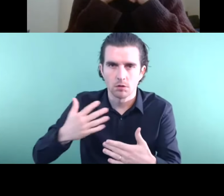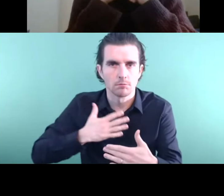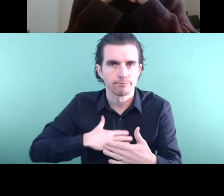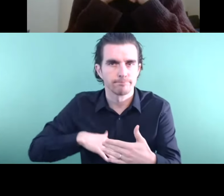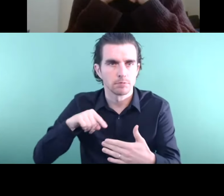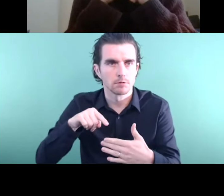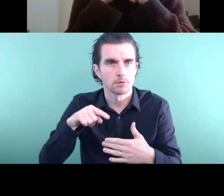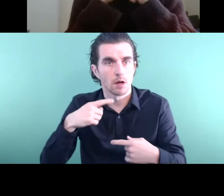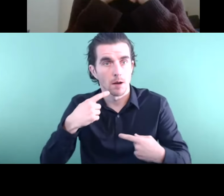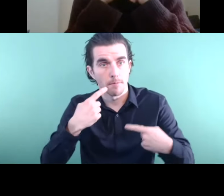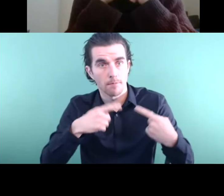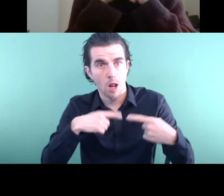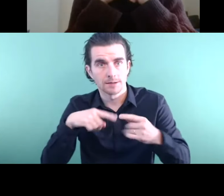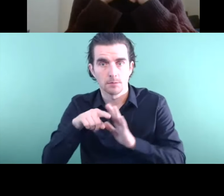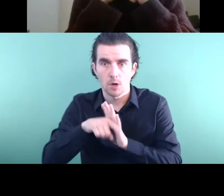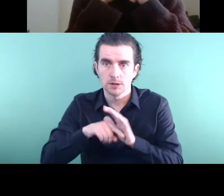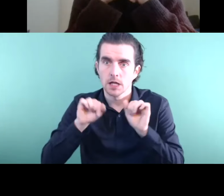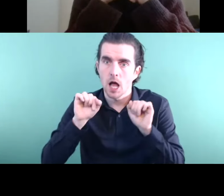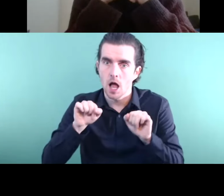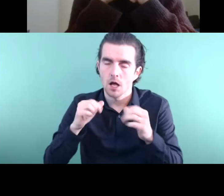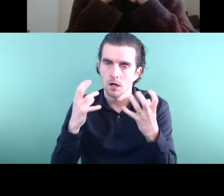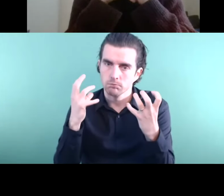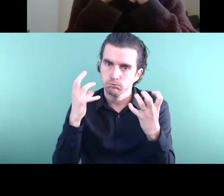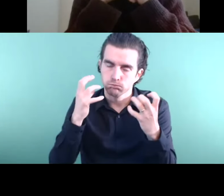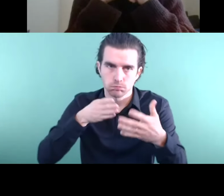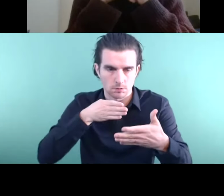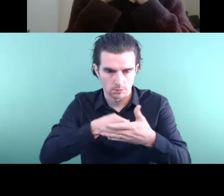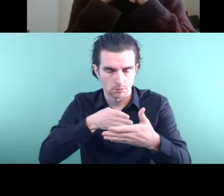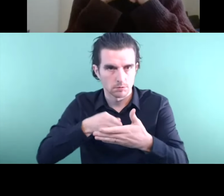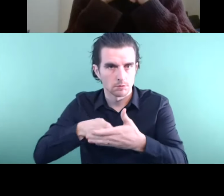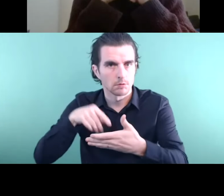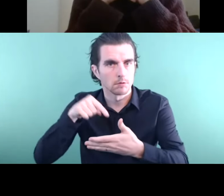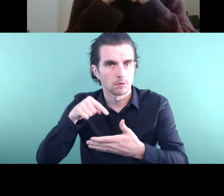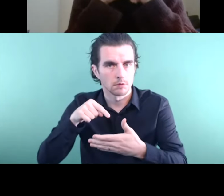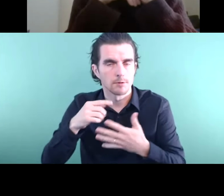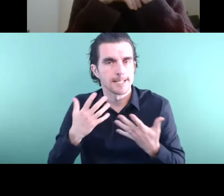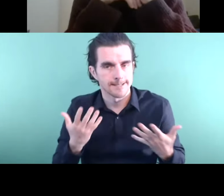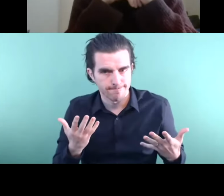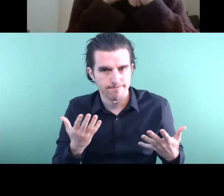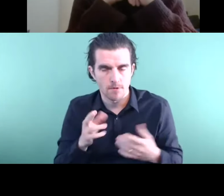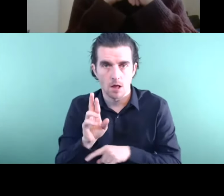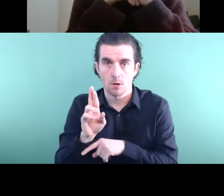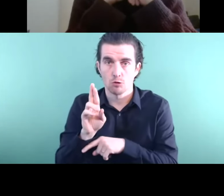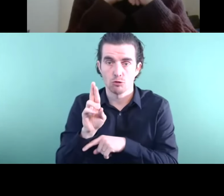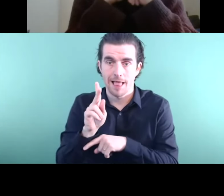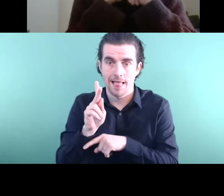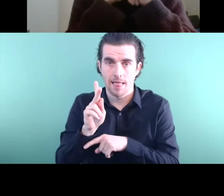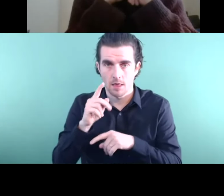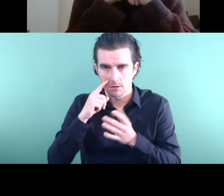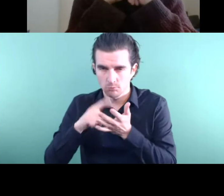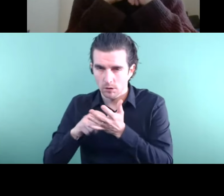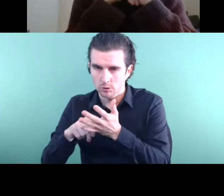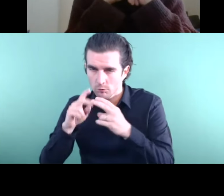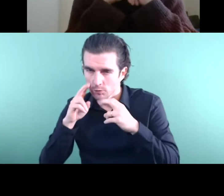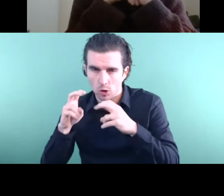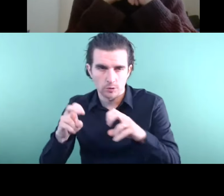work, what the relationships is between ministries, how the different responsibilities work, and